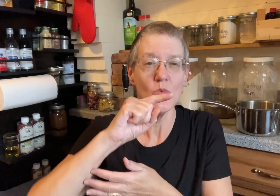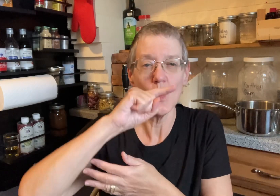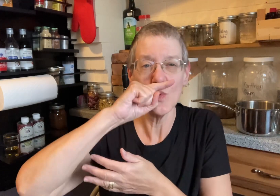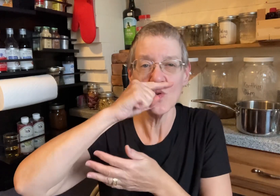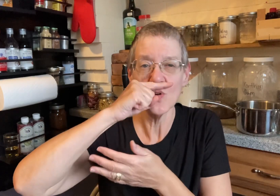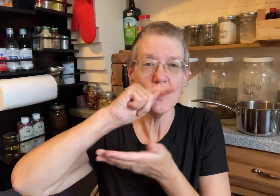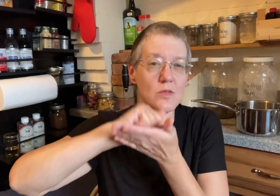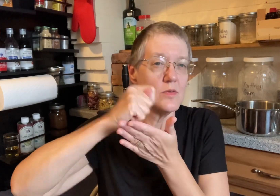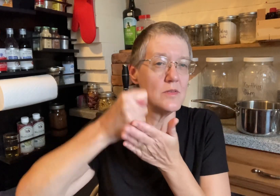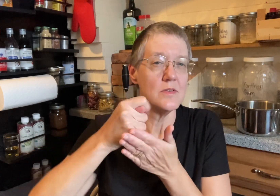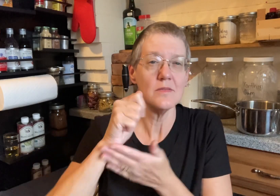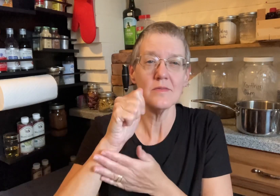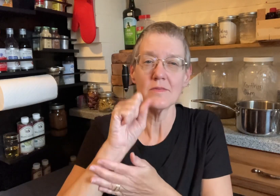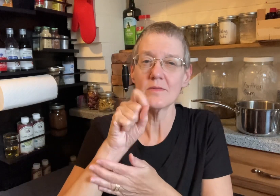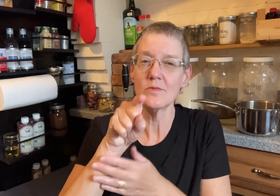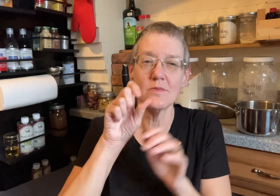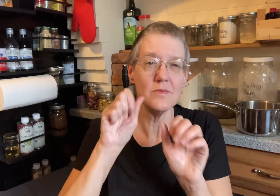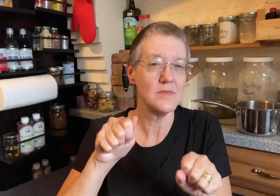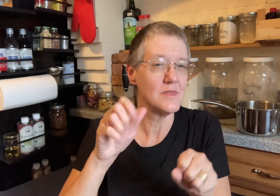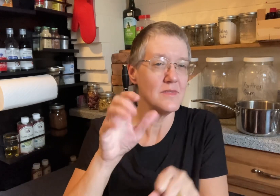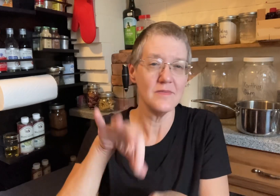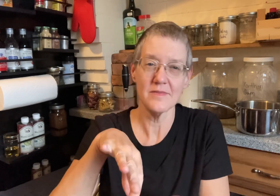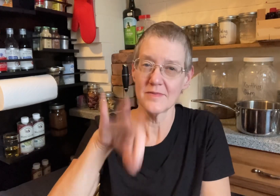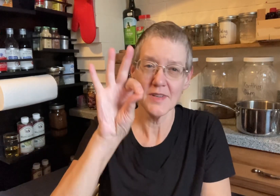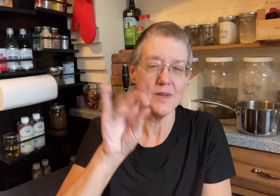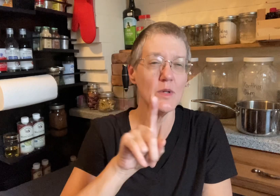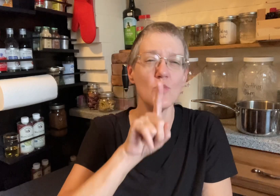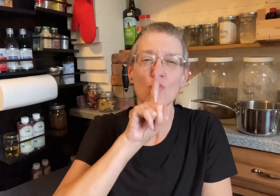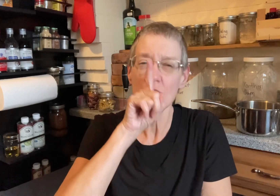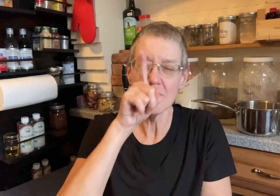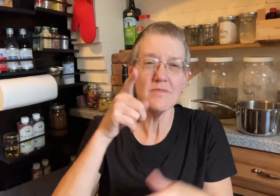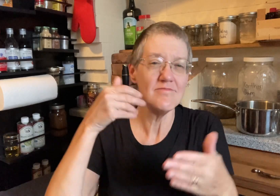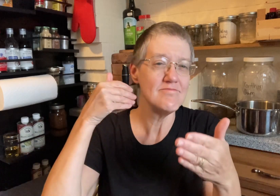they're the closest thing that we have found to corn tortillas.